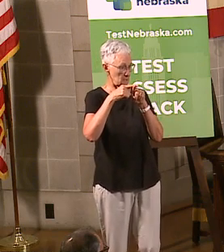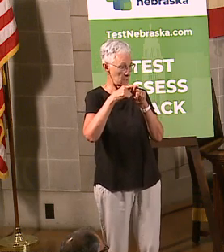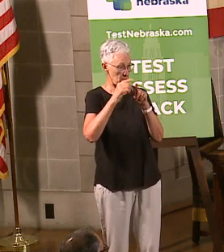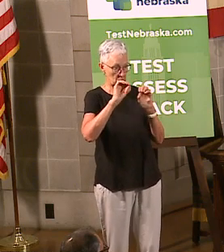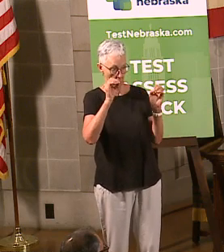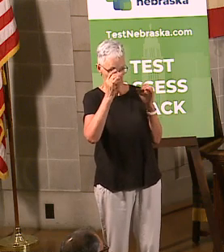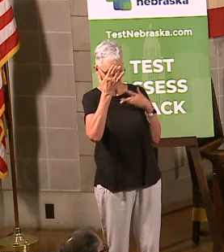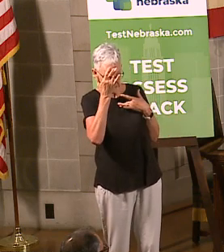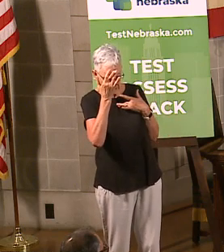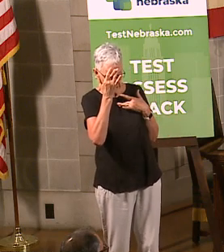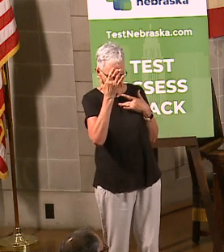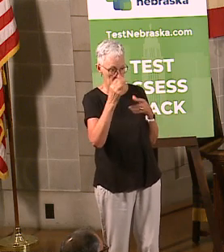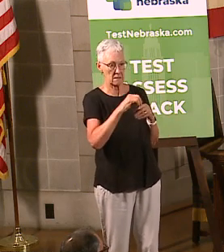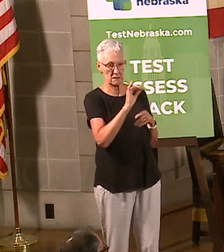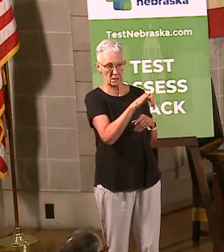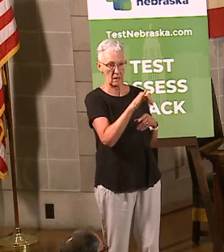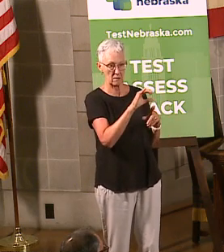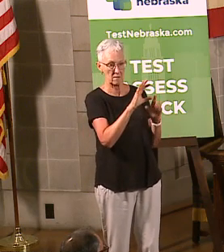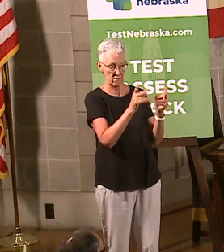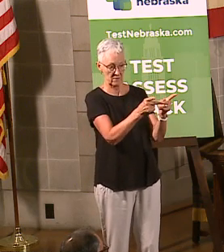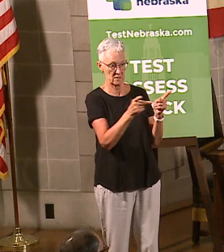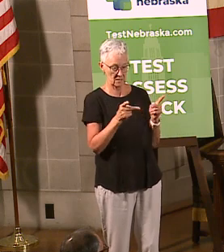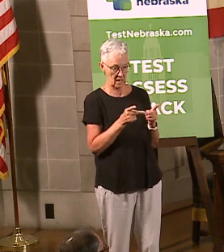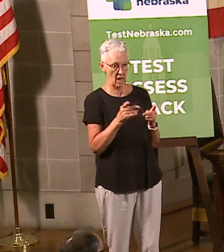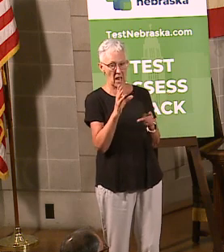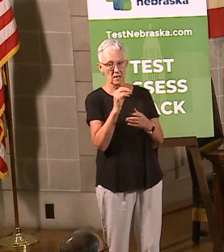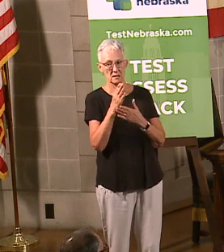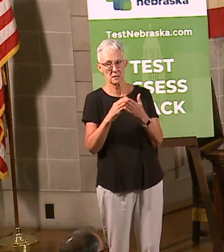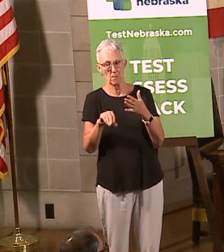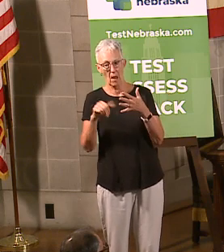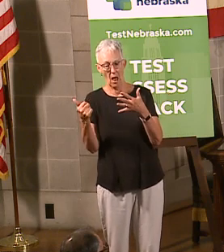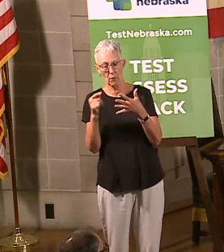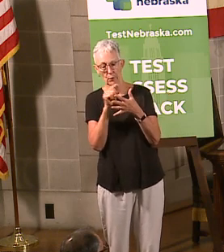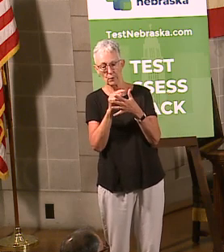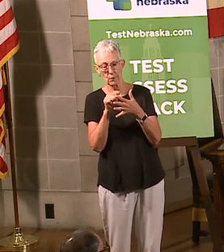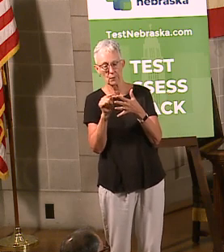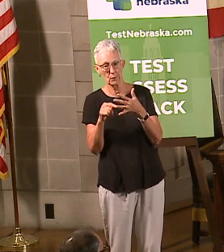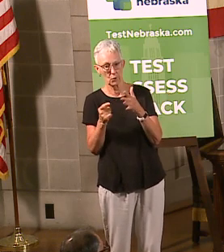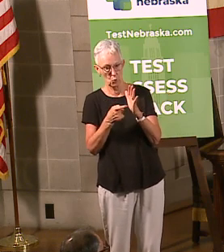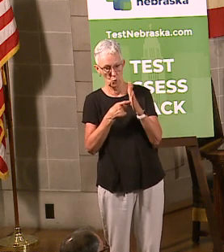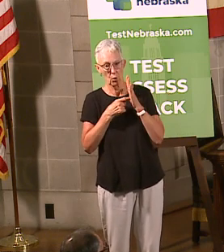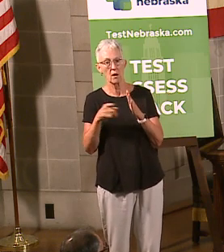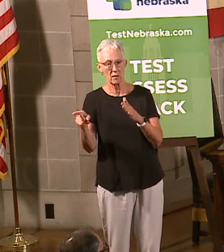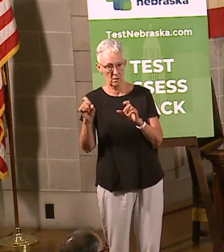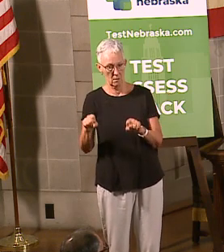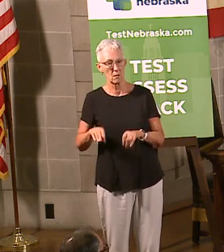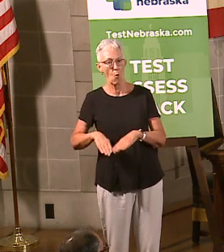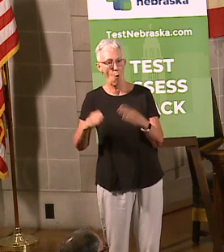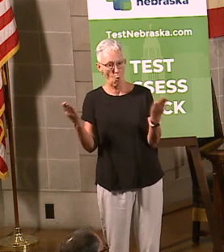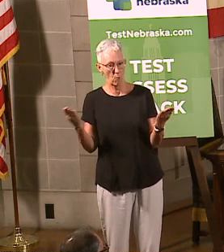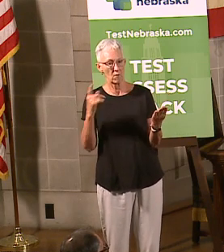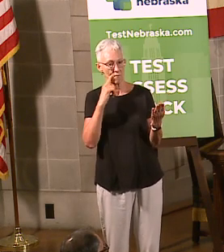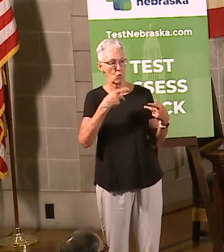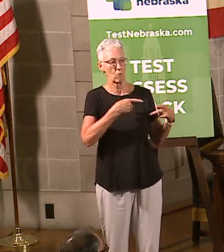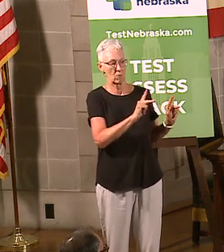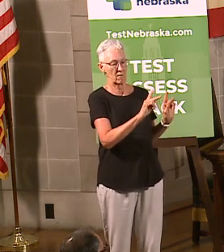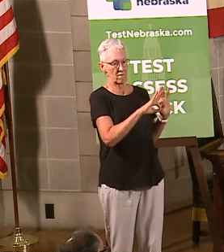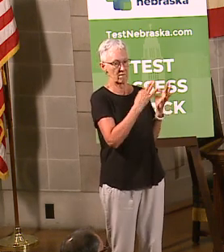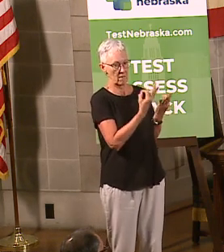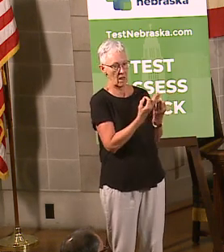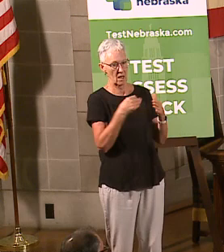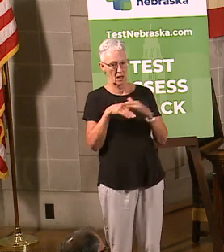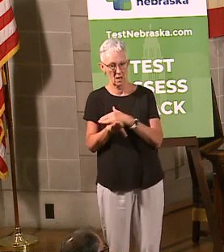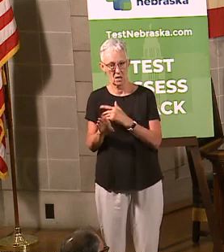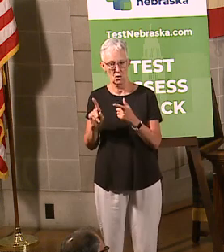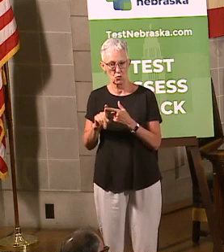have a couple other criteria that have been met, then they can start reopening for visitation for their family members.